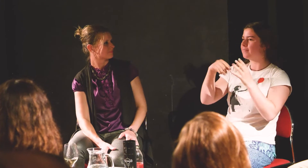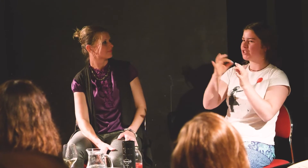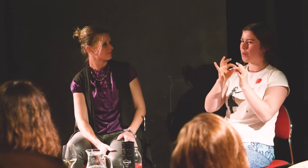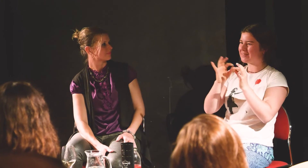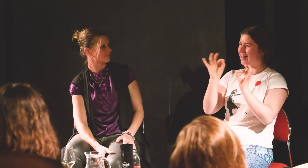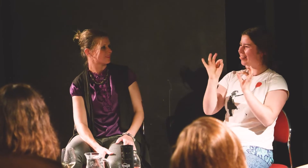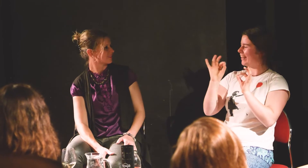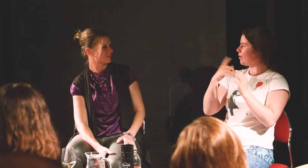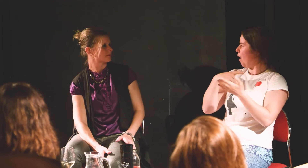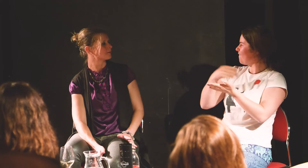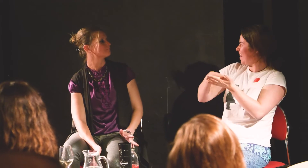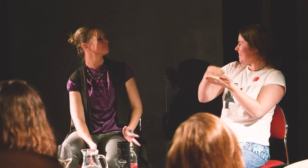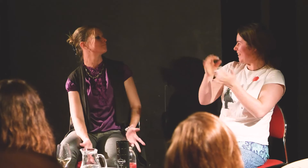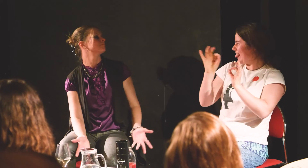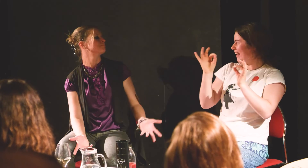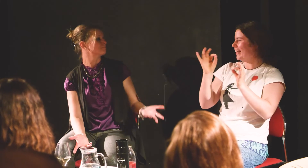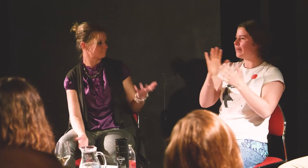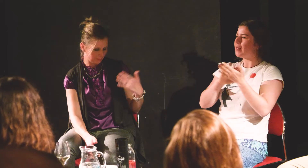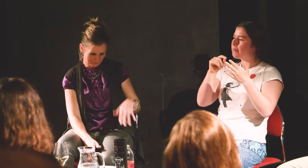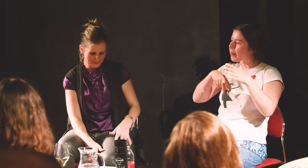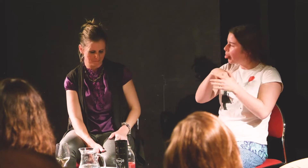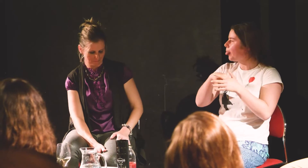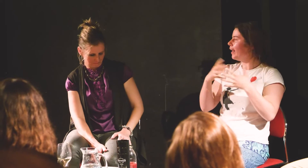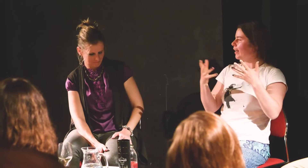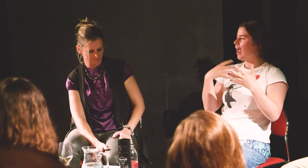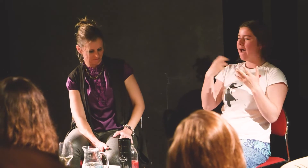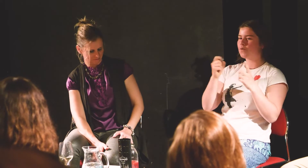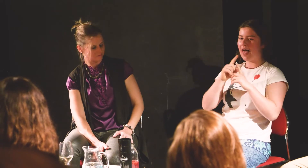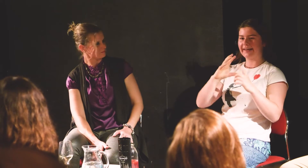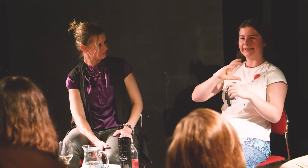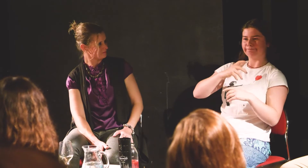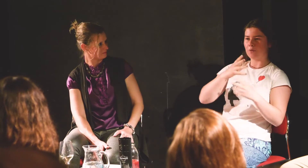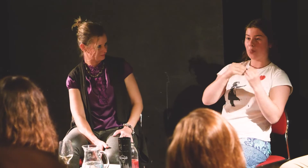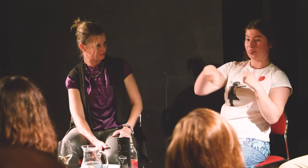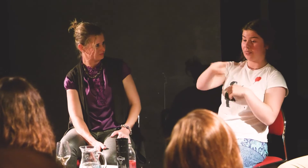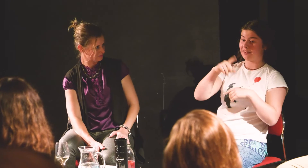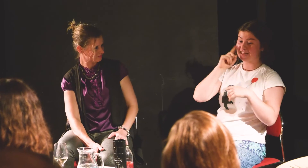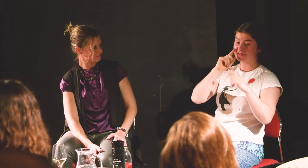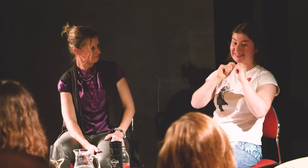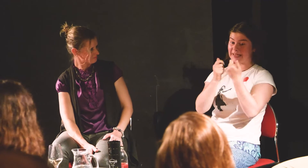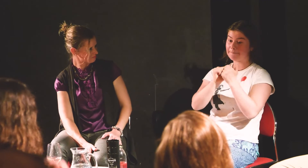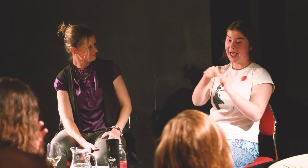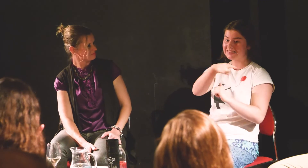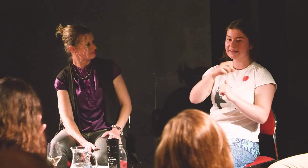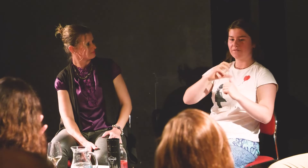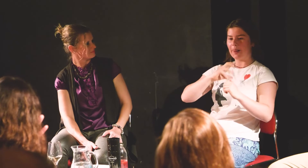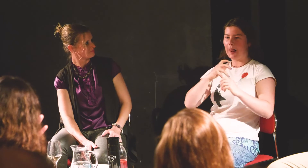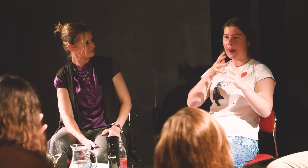and that involved a little bit more talking. But unfortunately, there wasn't funding for interpreters in that kind of context, so I would have to adapt